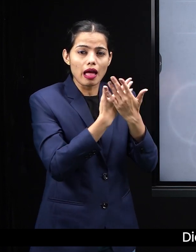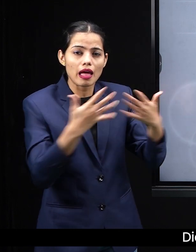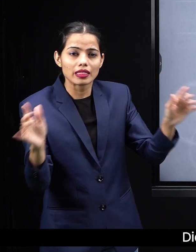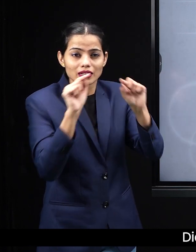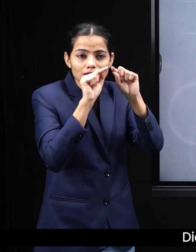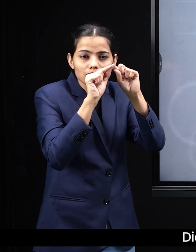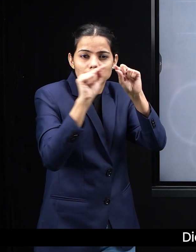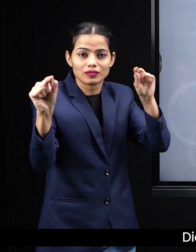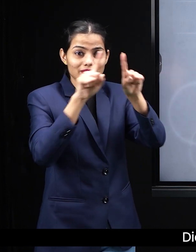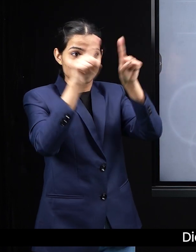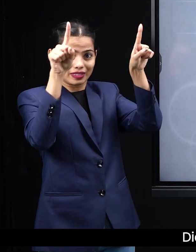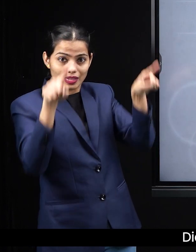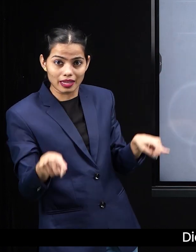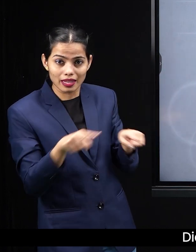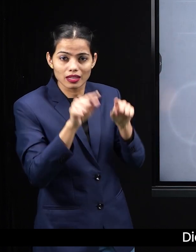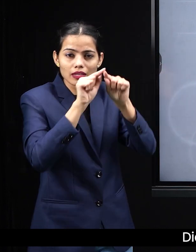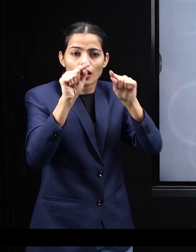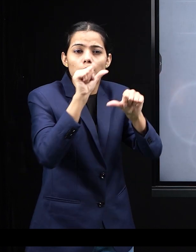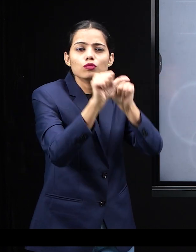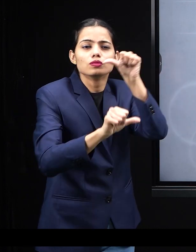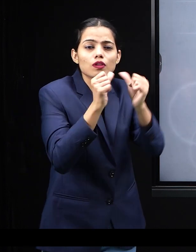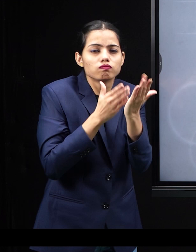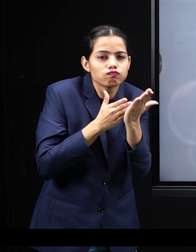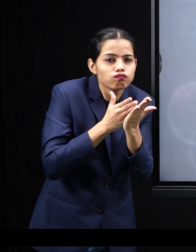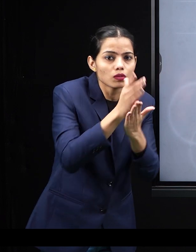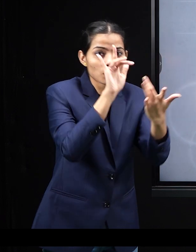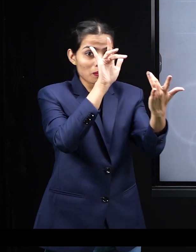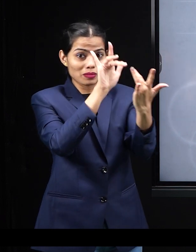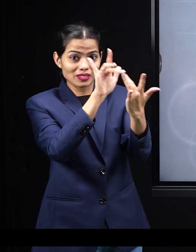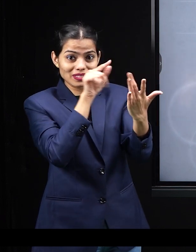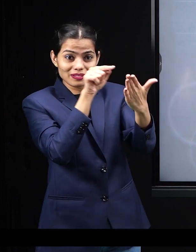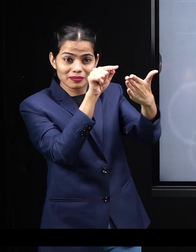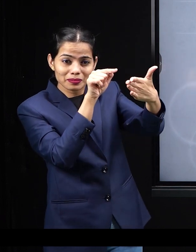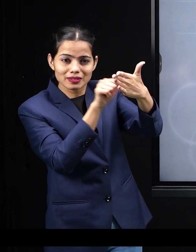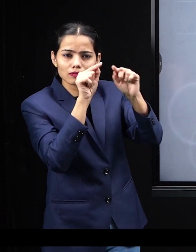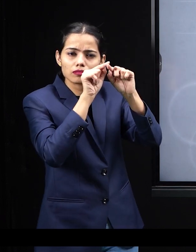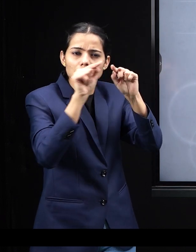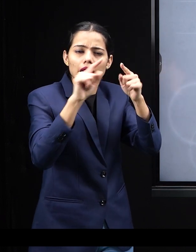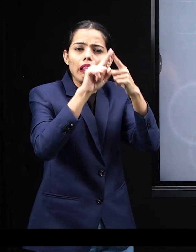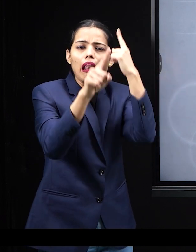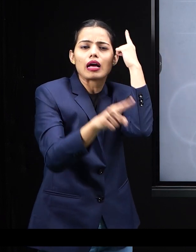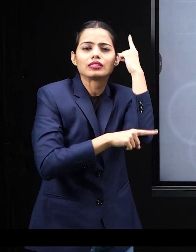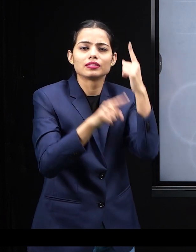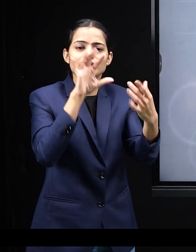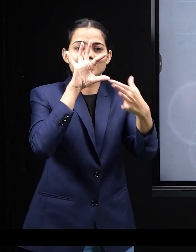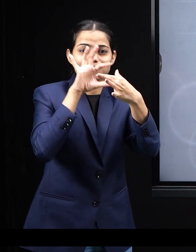Diameter, any straight line segment or chord that passes through the center of the circle and